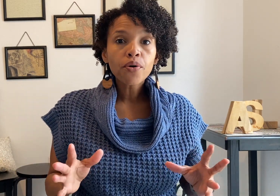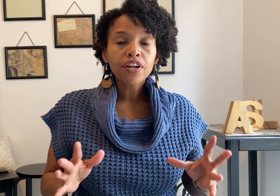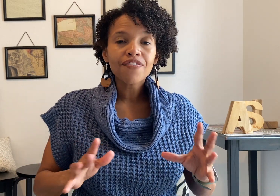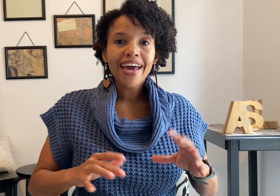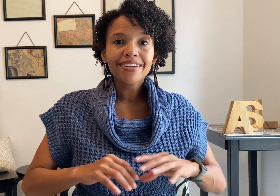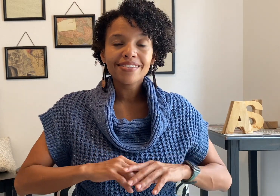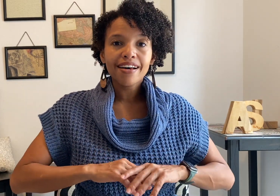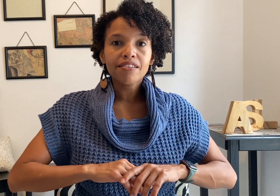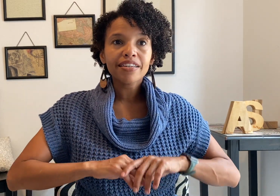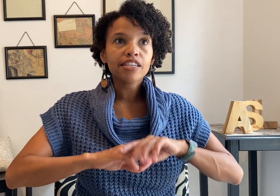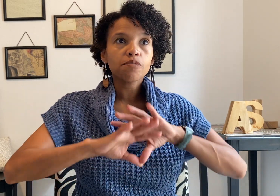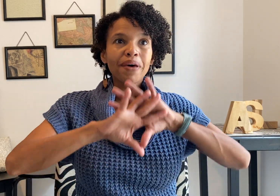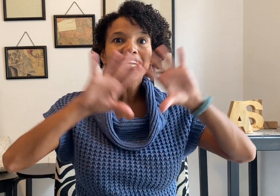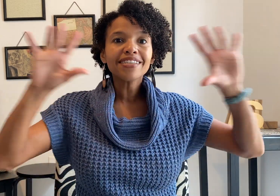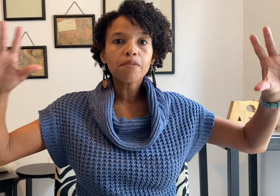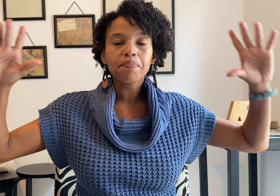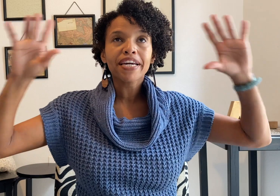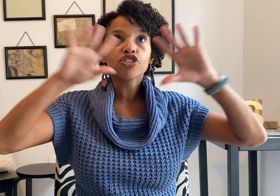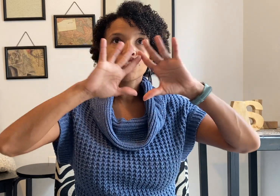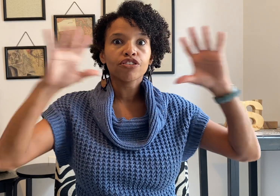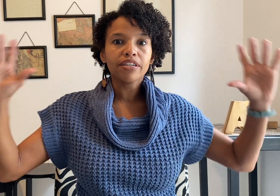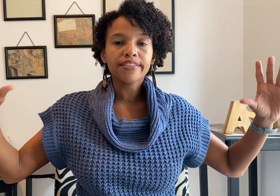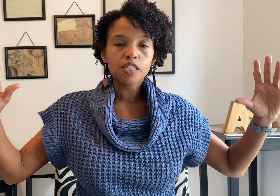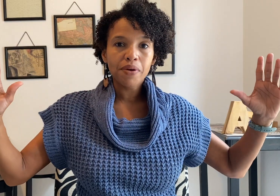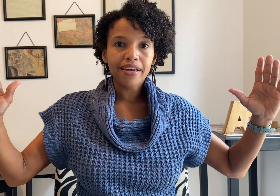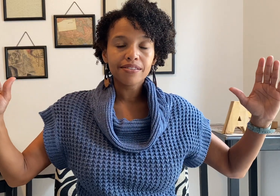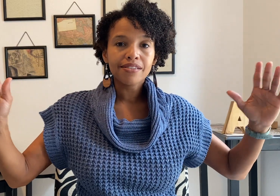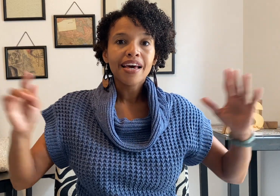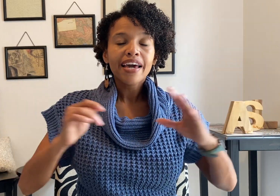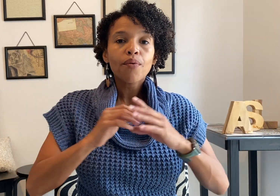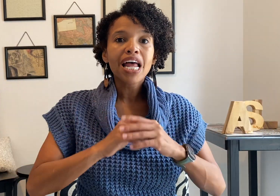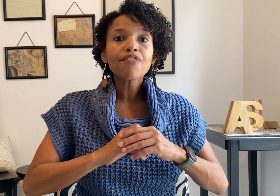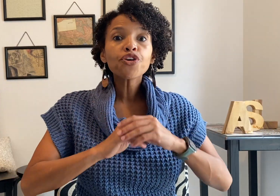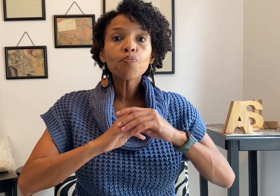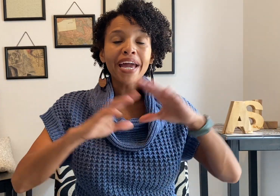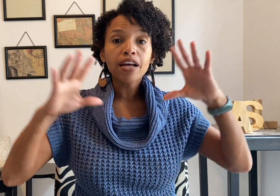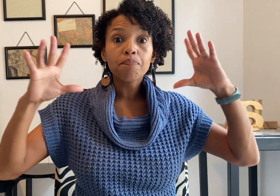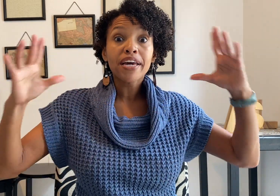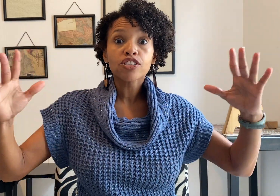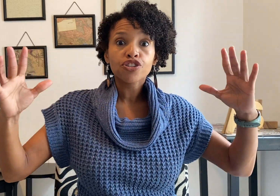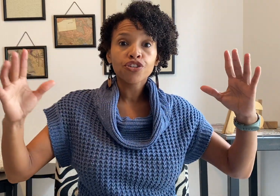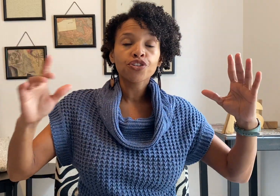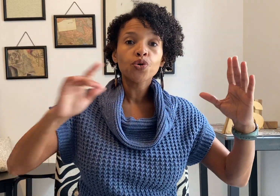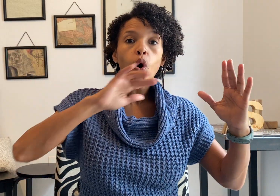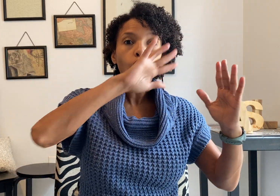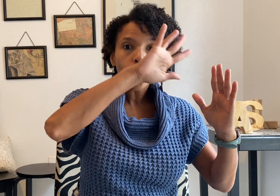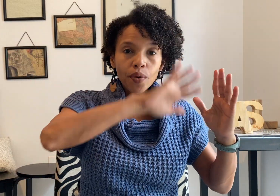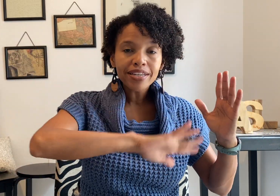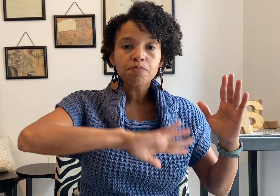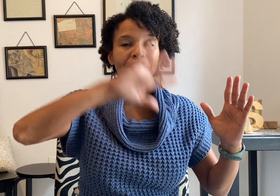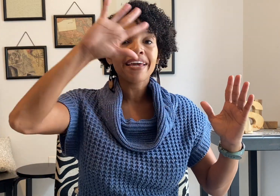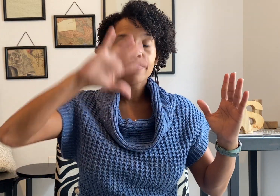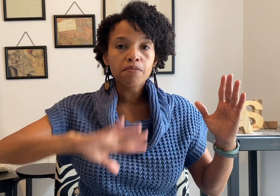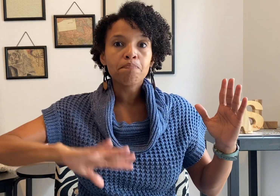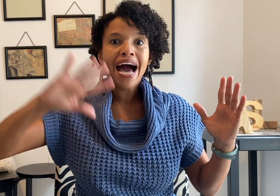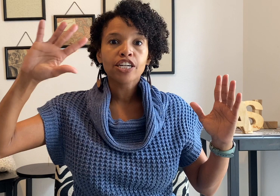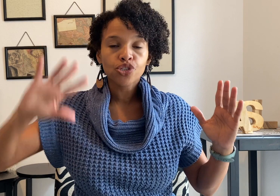of ASL is painting a picture in space. And whenever you paint a picture, you always paint the